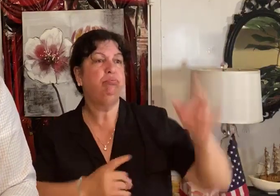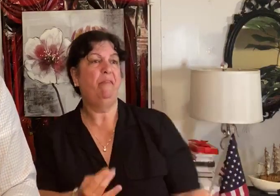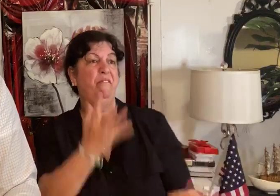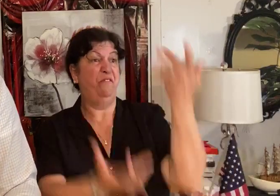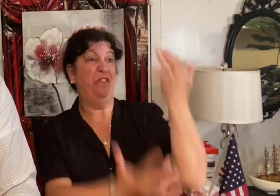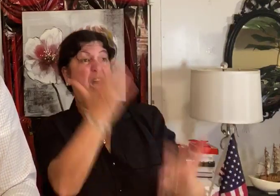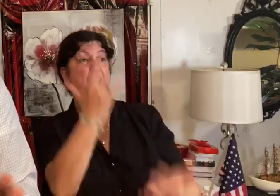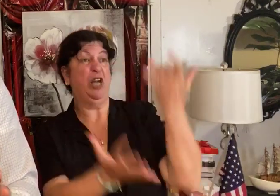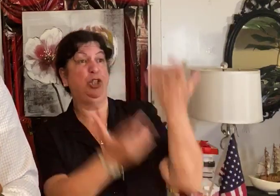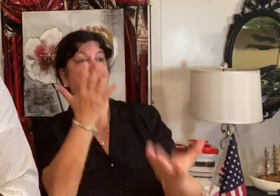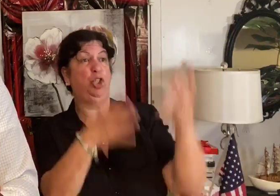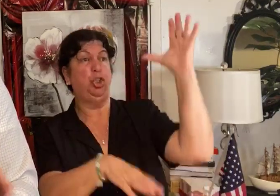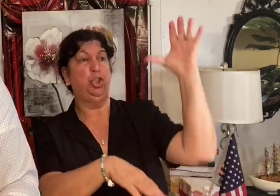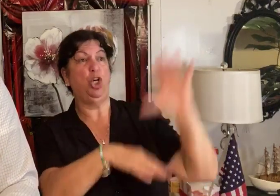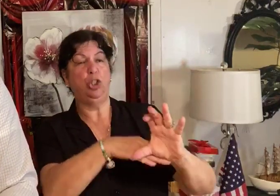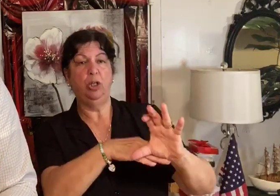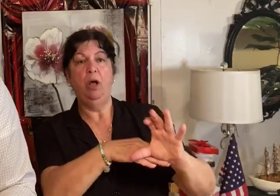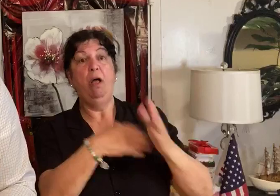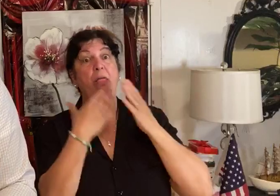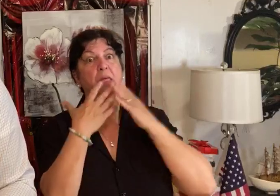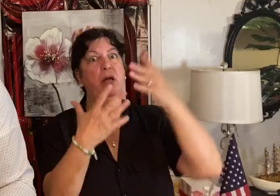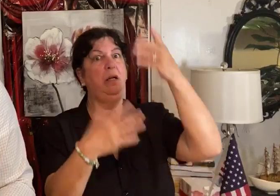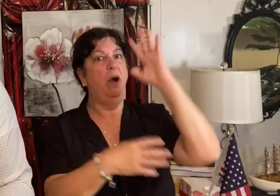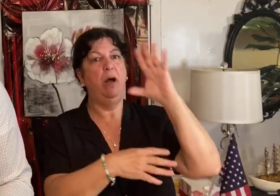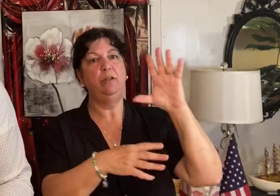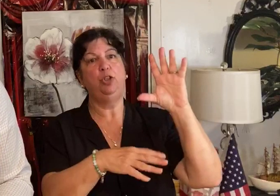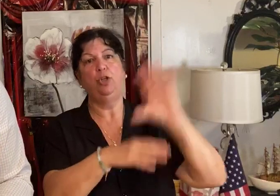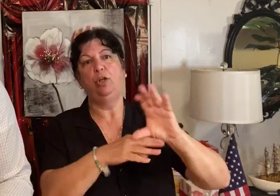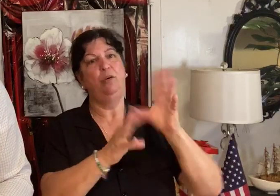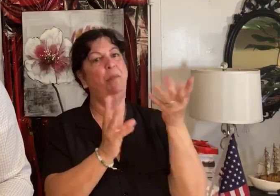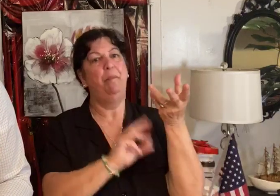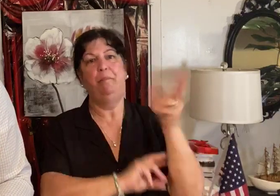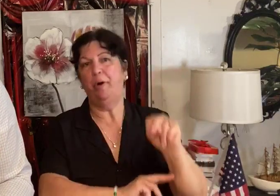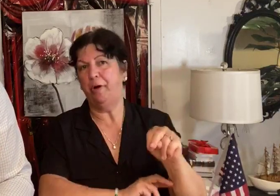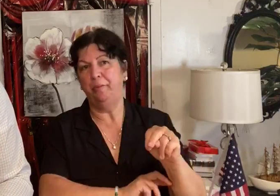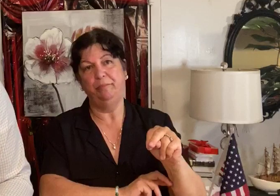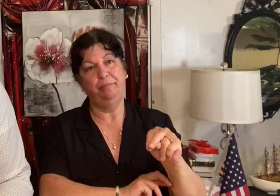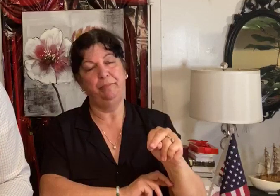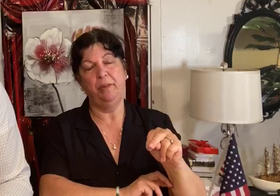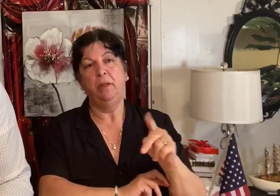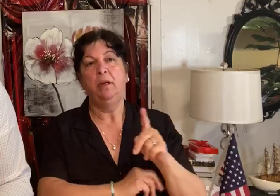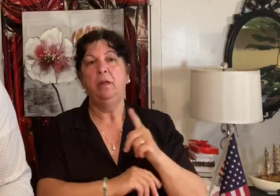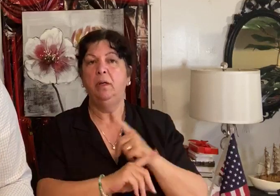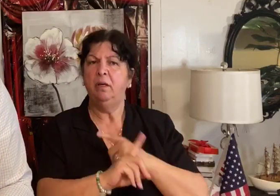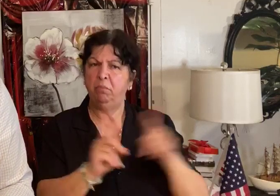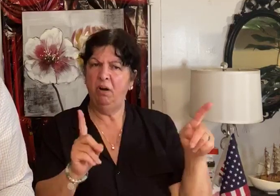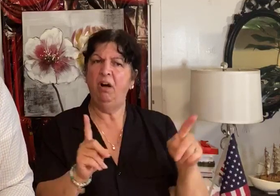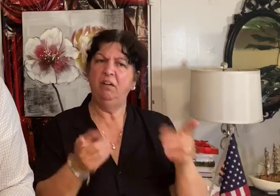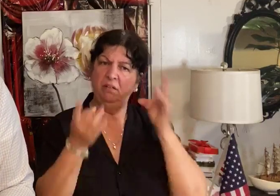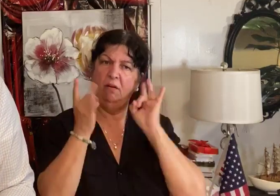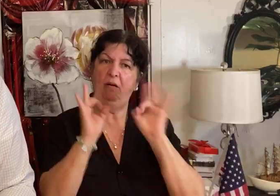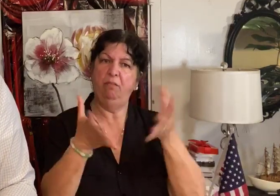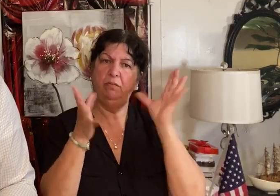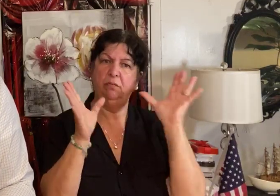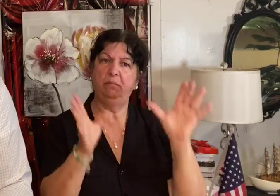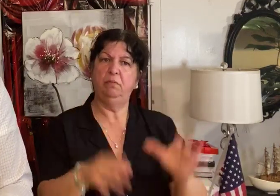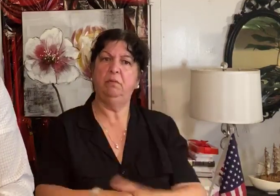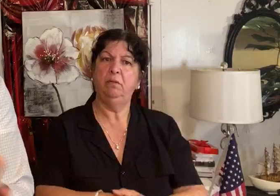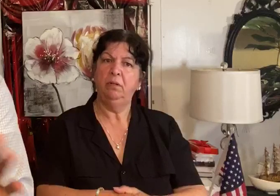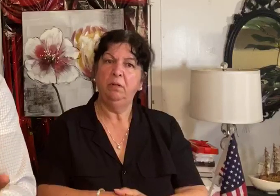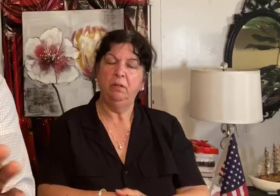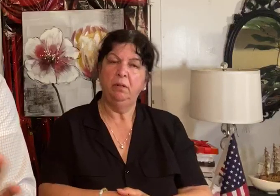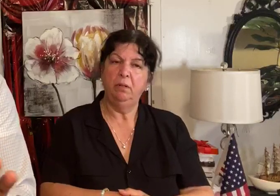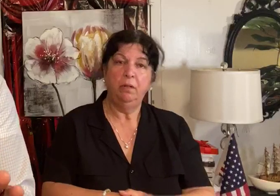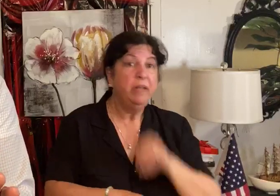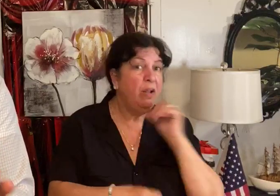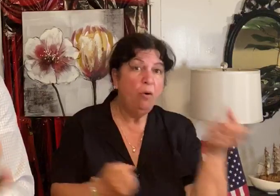Thankfully, the church didn't burn down, but there was That's a very distressing situation. They don't